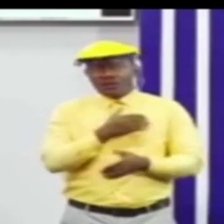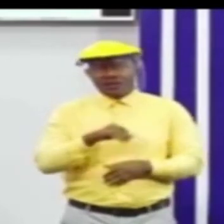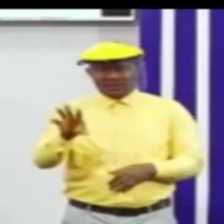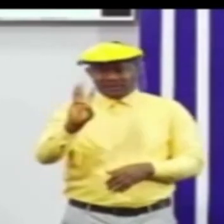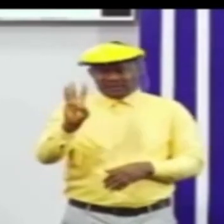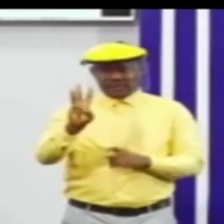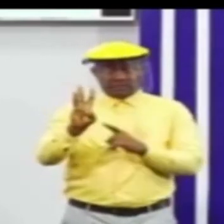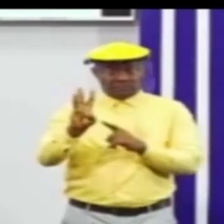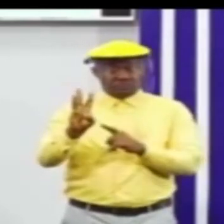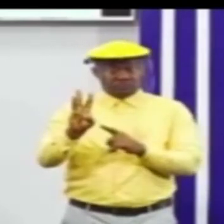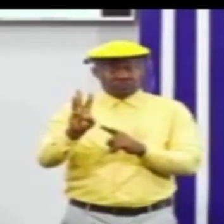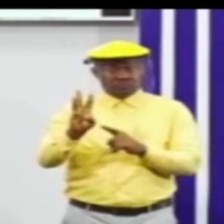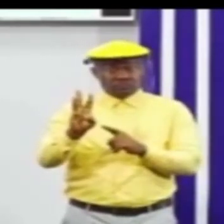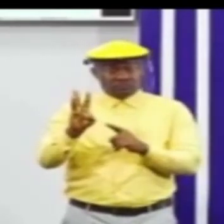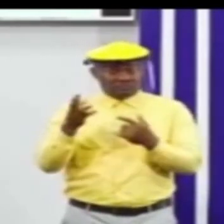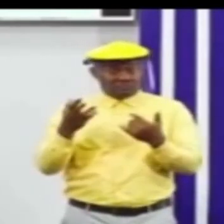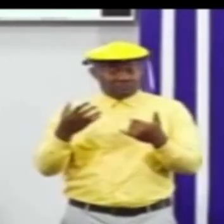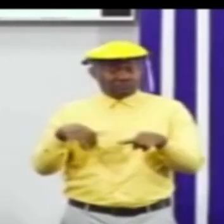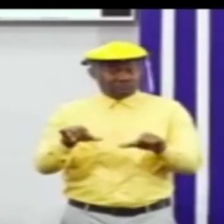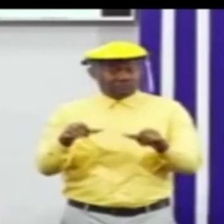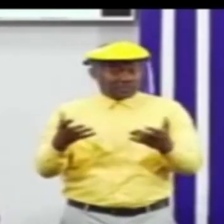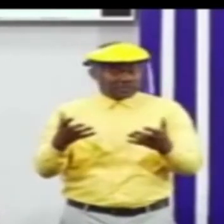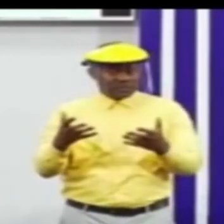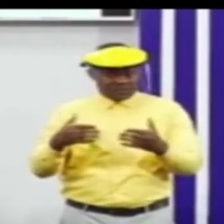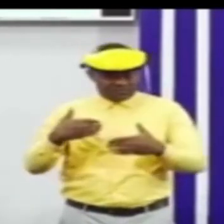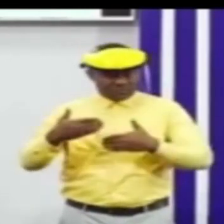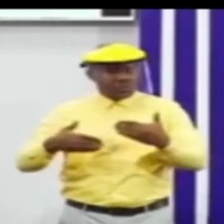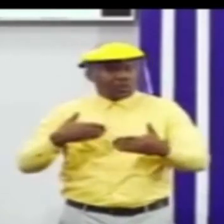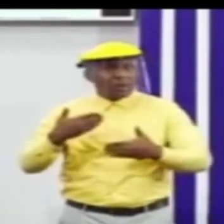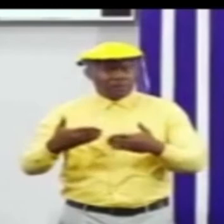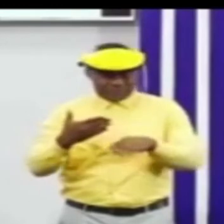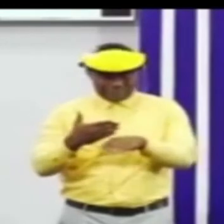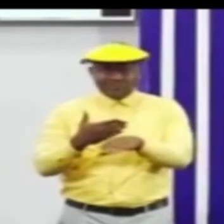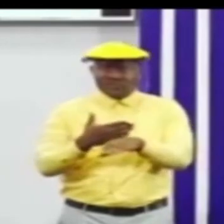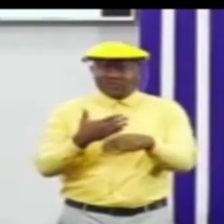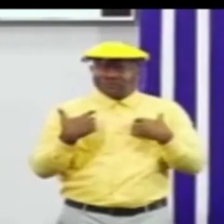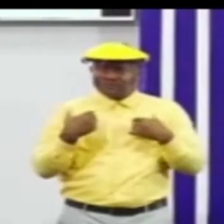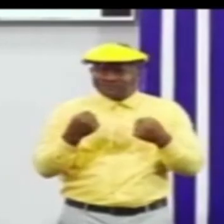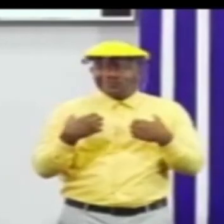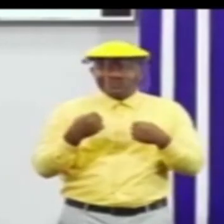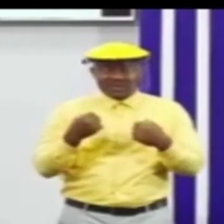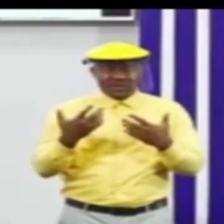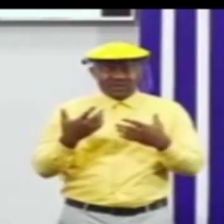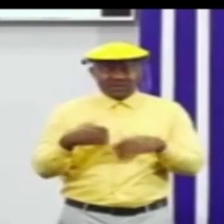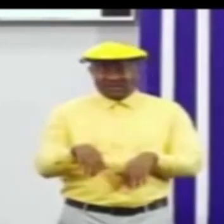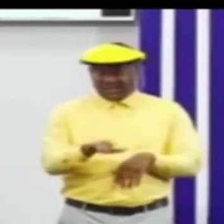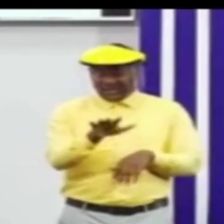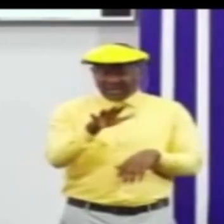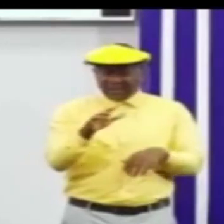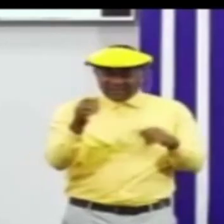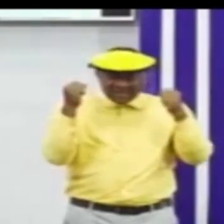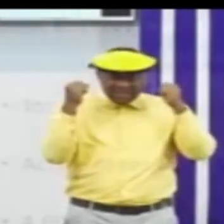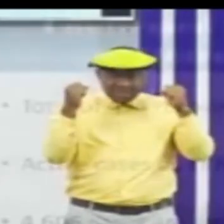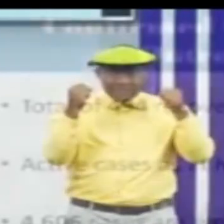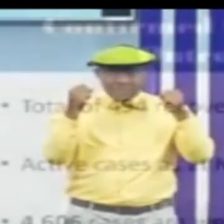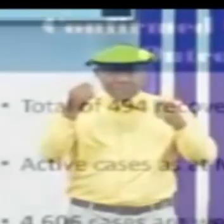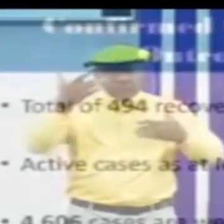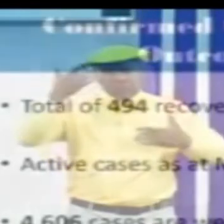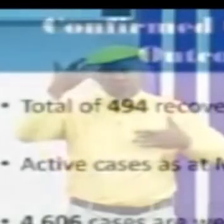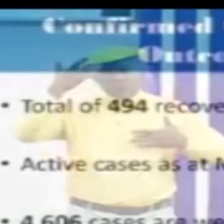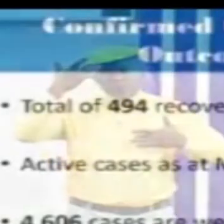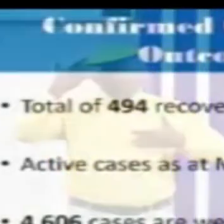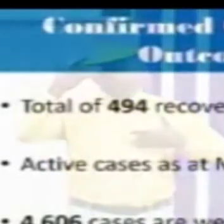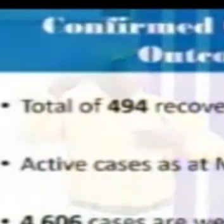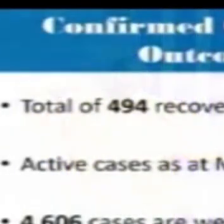4,006 of them are currently responding to treatment, and 5 are critically ill at our various health